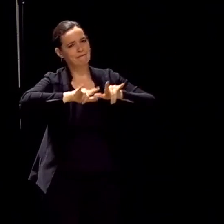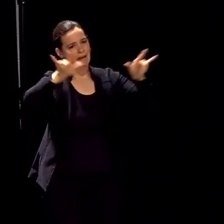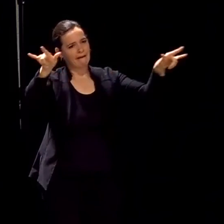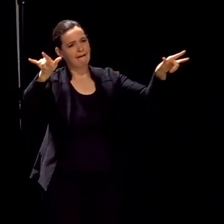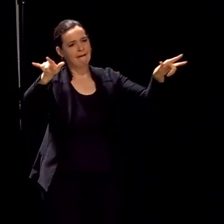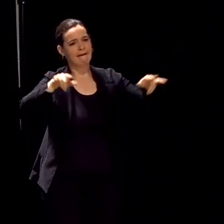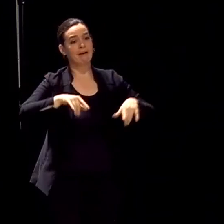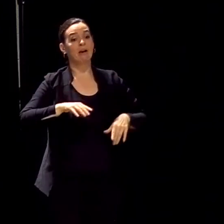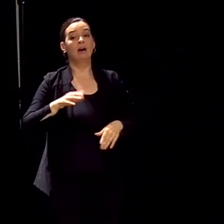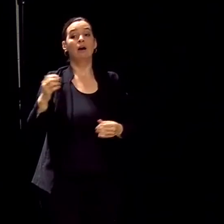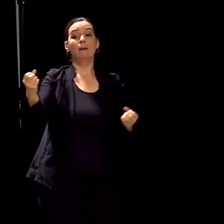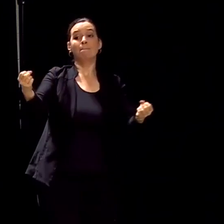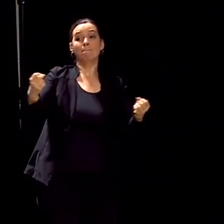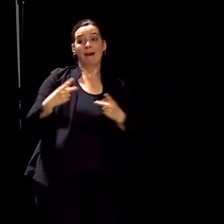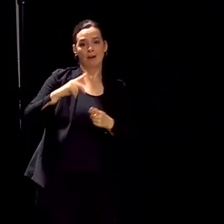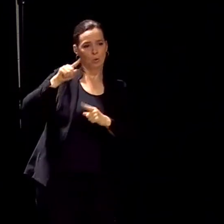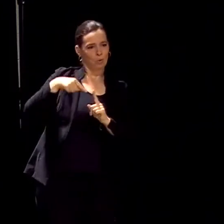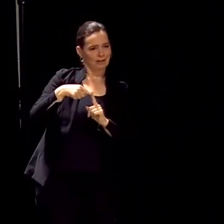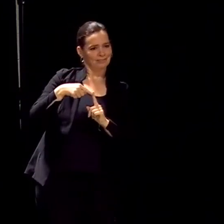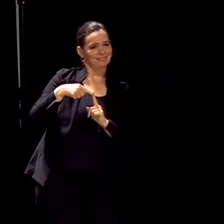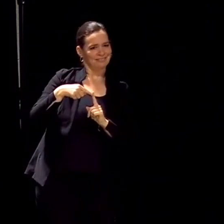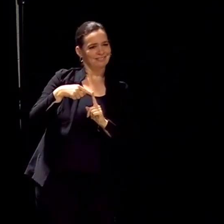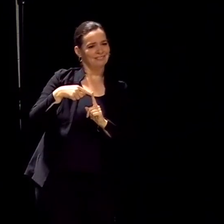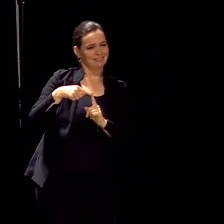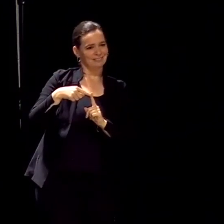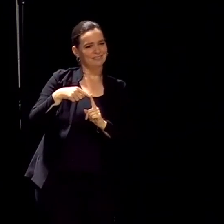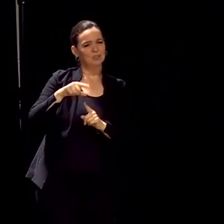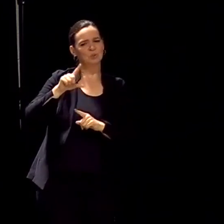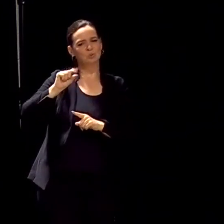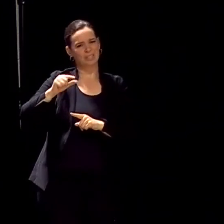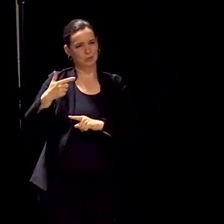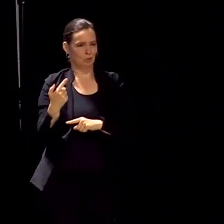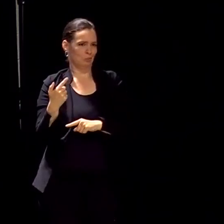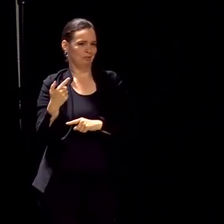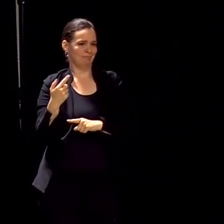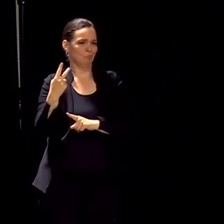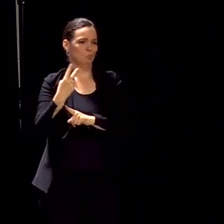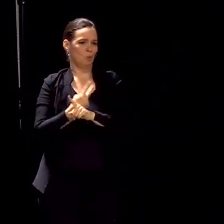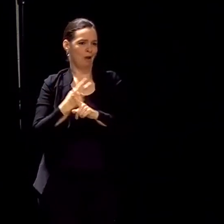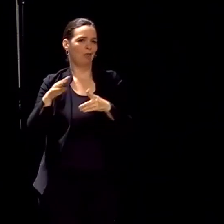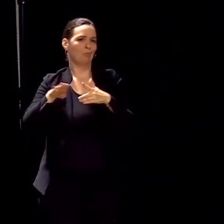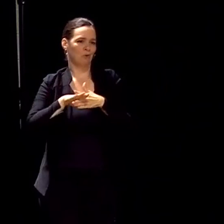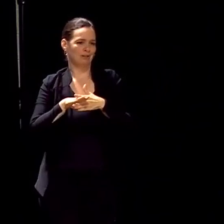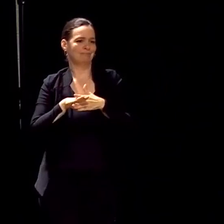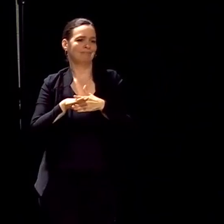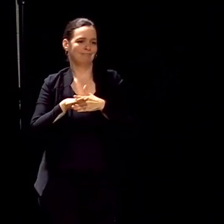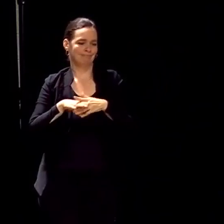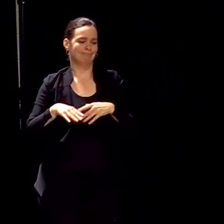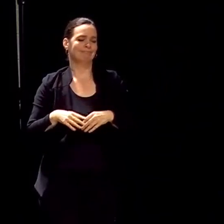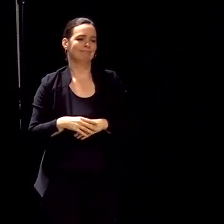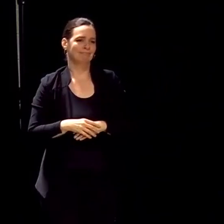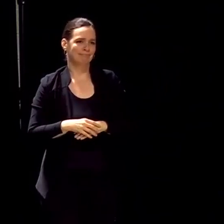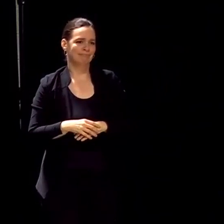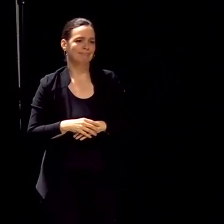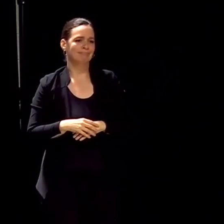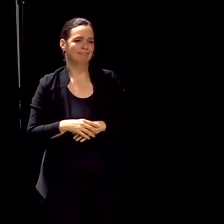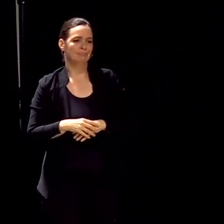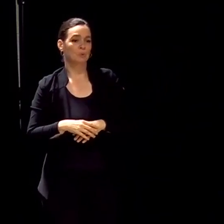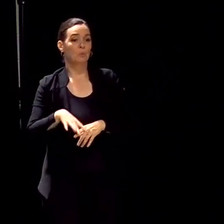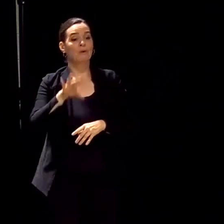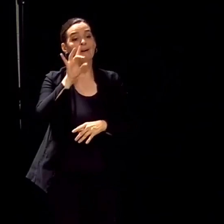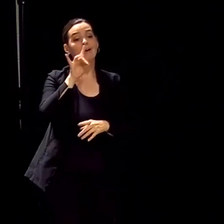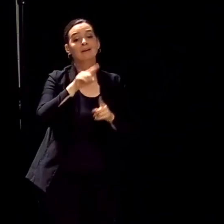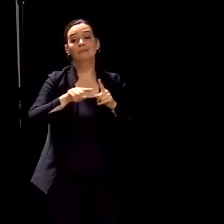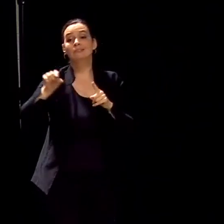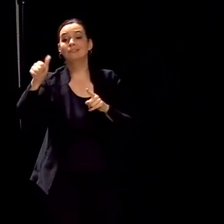their spring semester. So, essentially 8 to 10% of our cases will drop, the